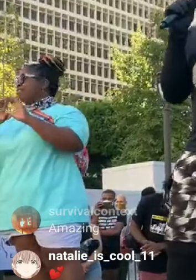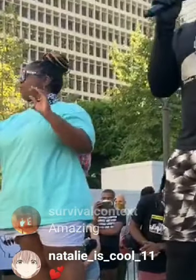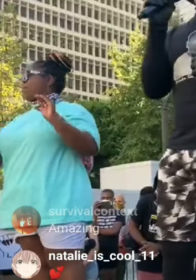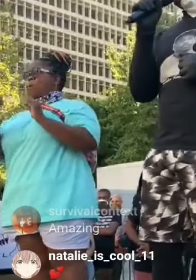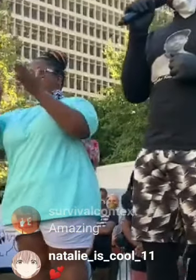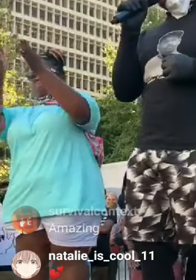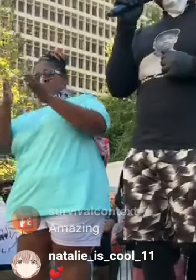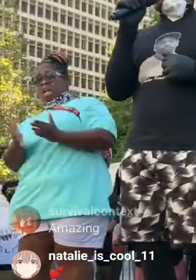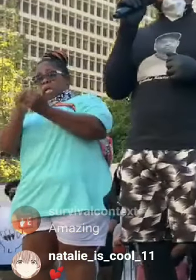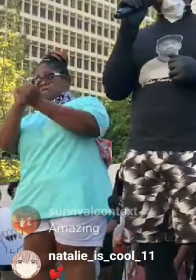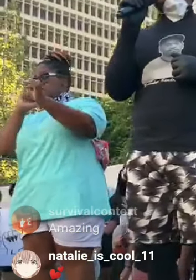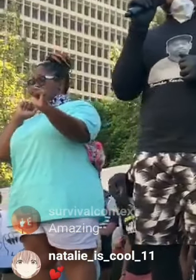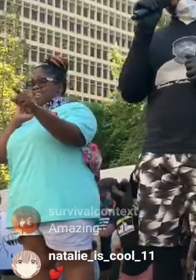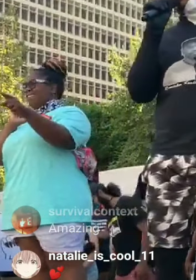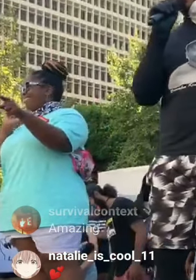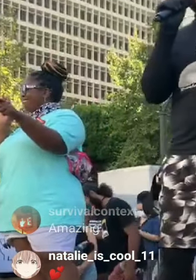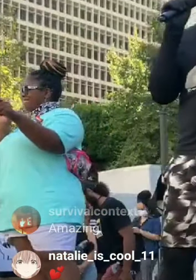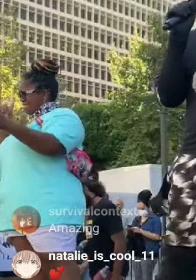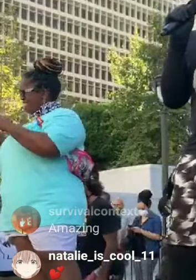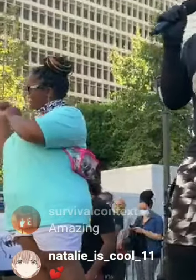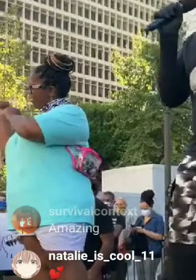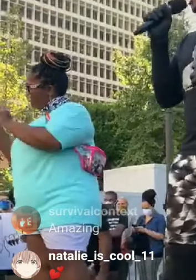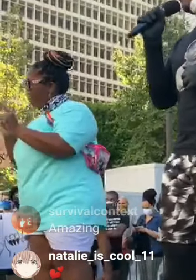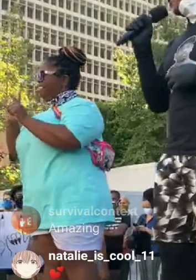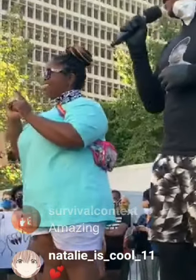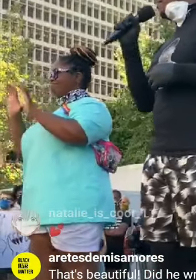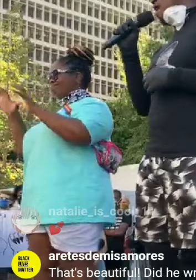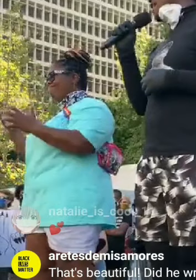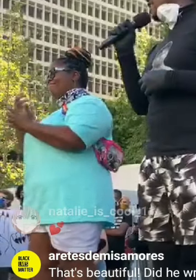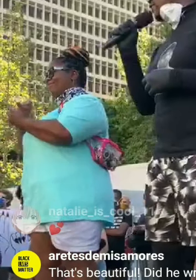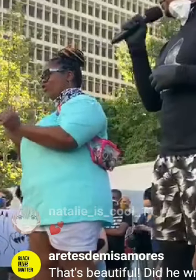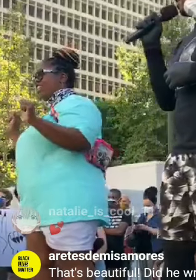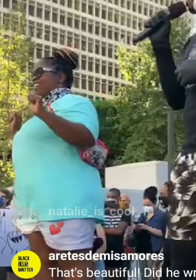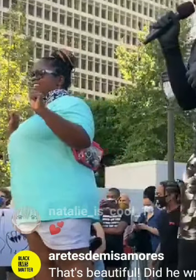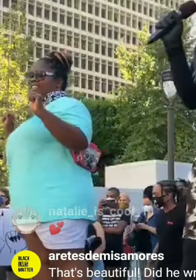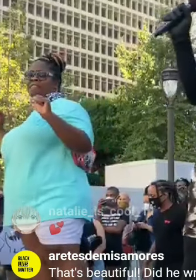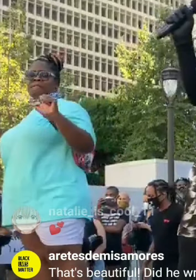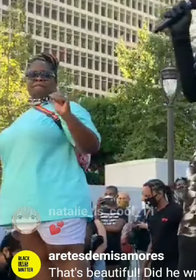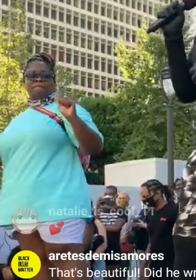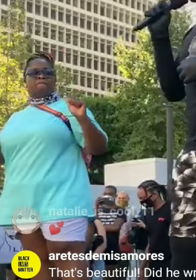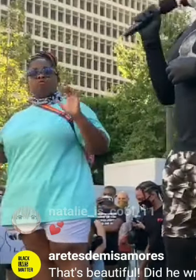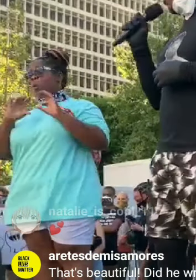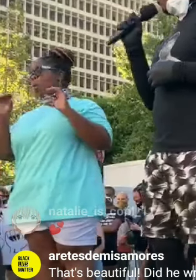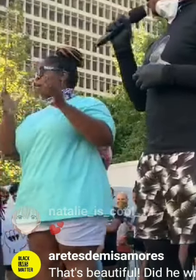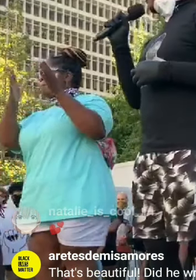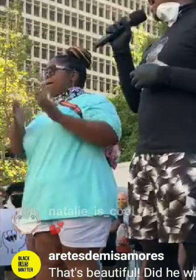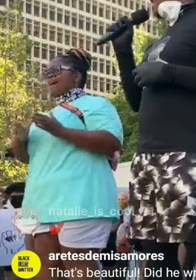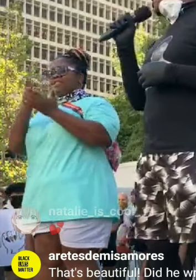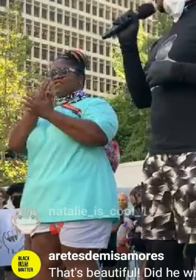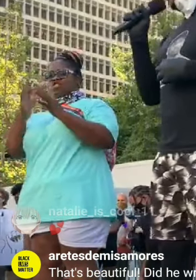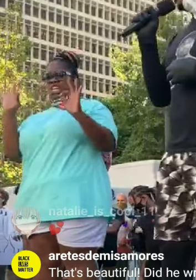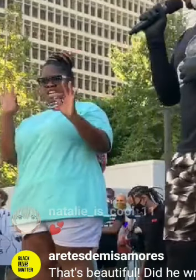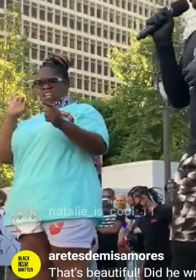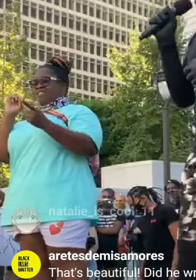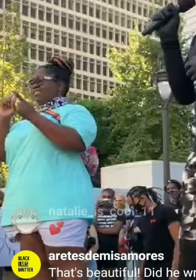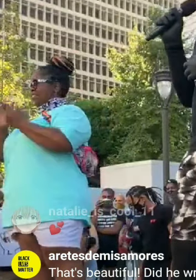Ain't nobody free till everybody's free. Ain't nobody